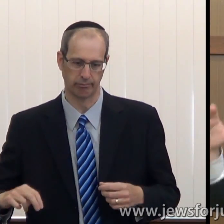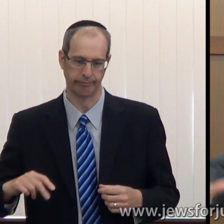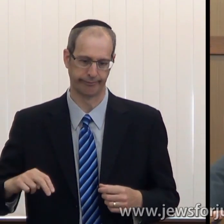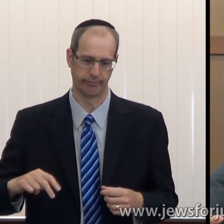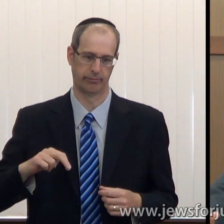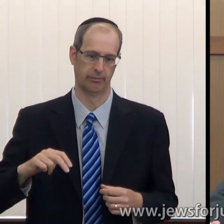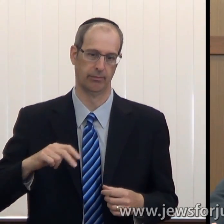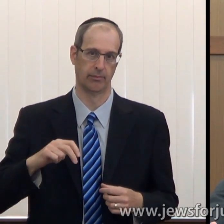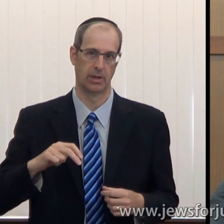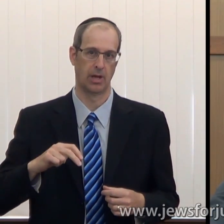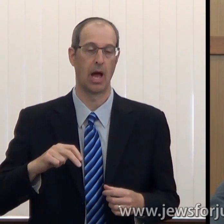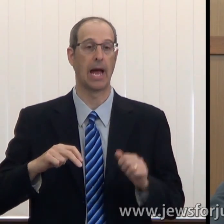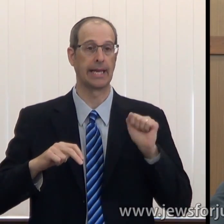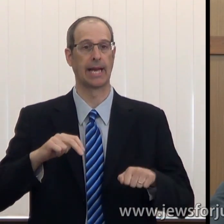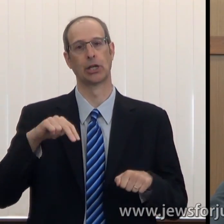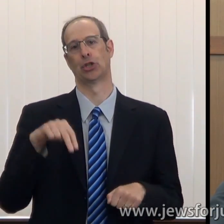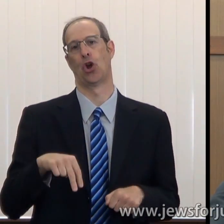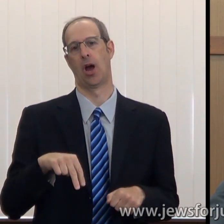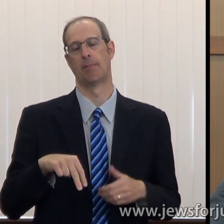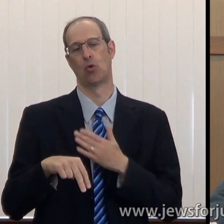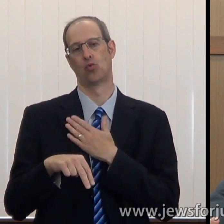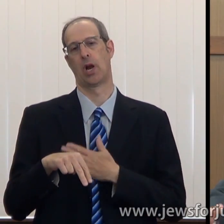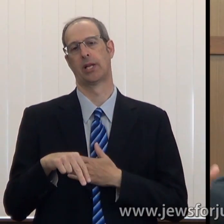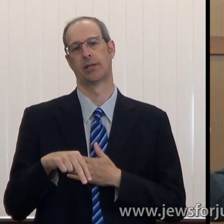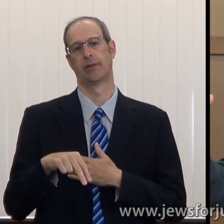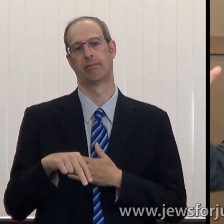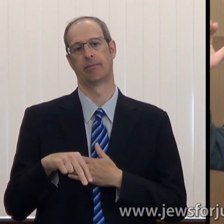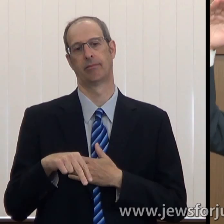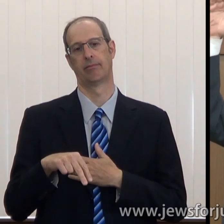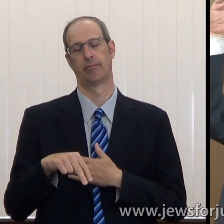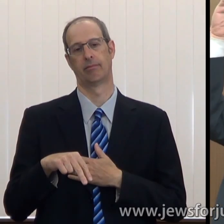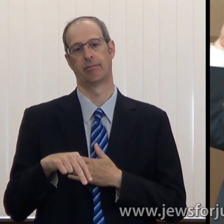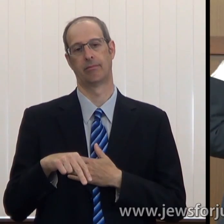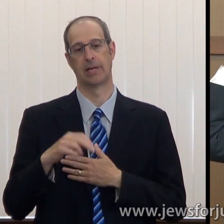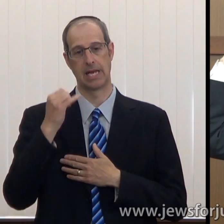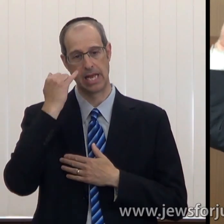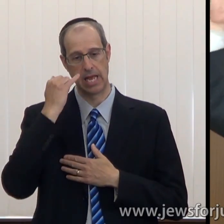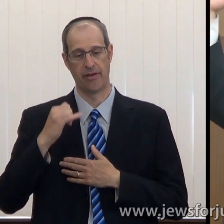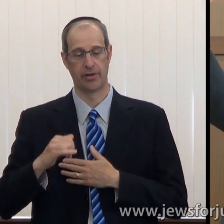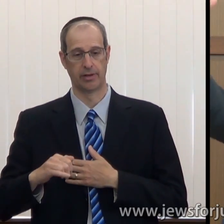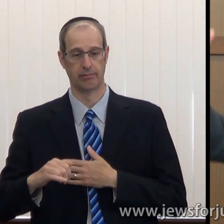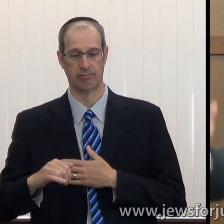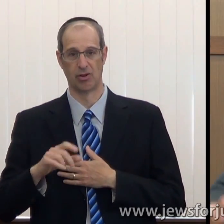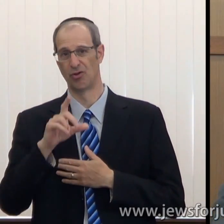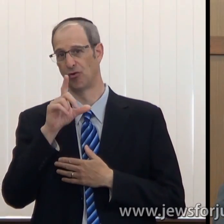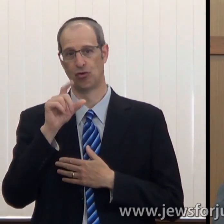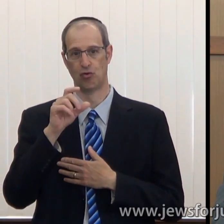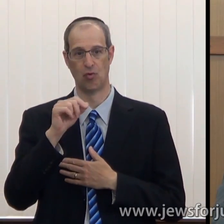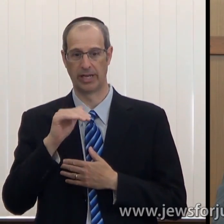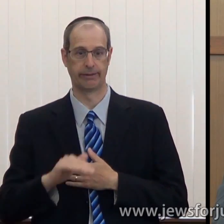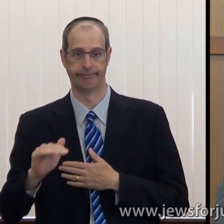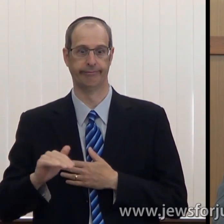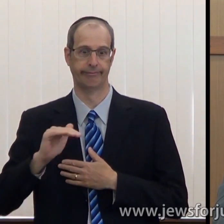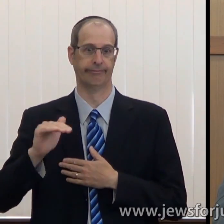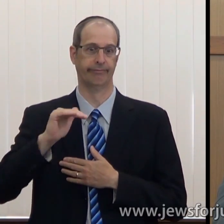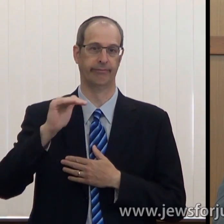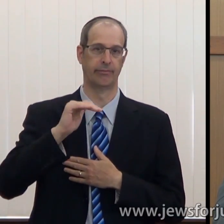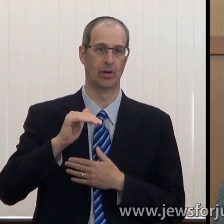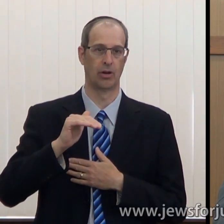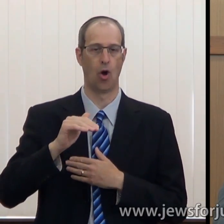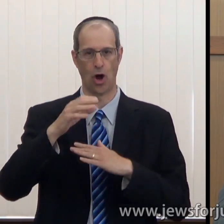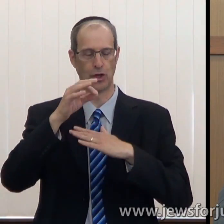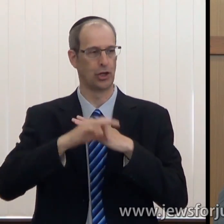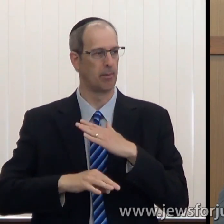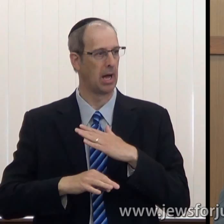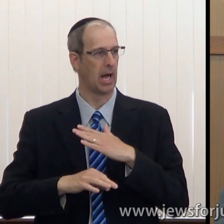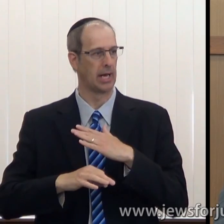you could stop wherever you want and rest. If you have to climb up 20 flights of steps on Shabbat, if you're